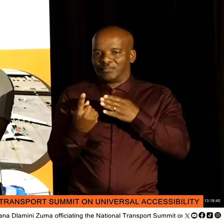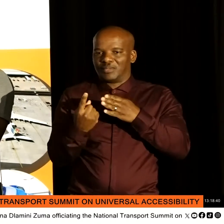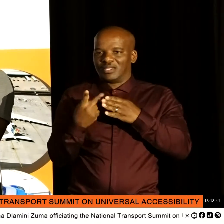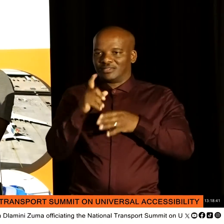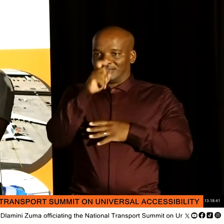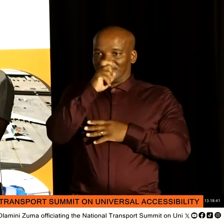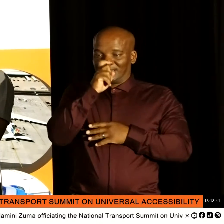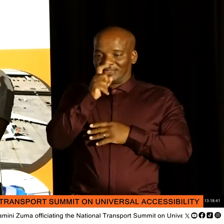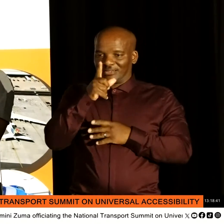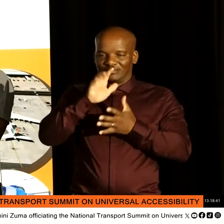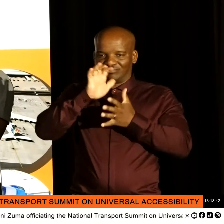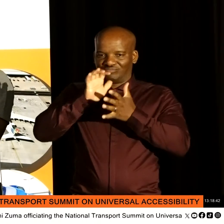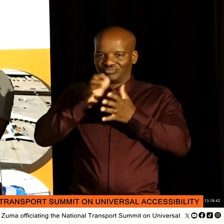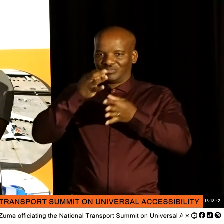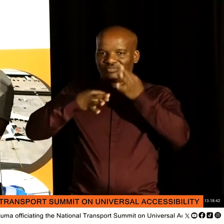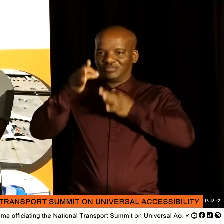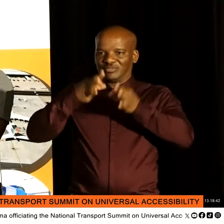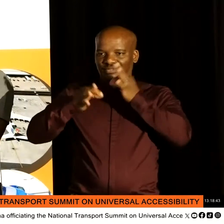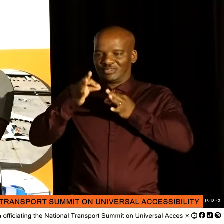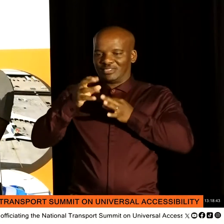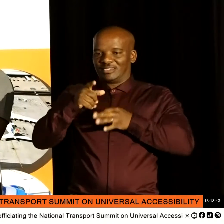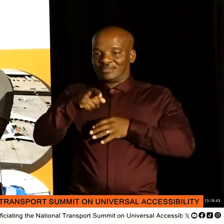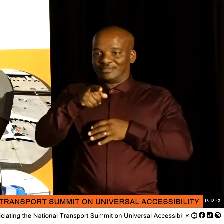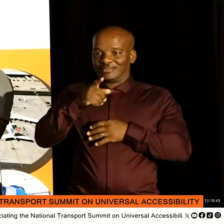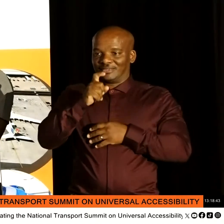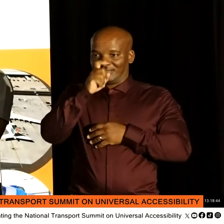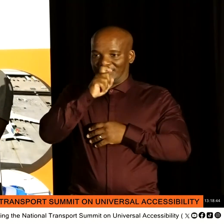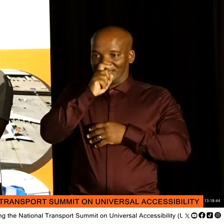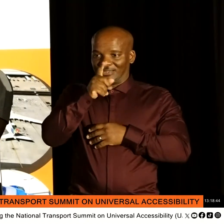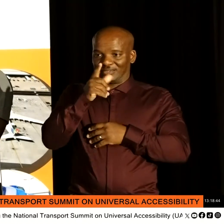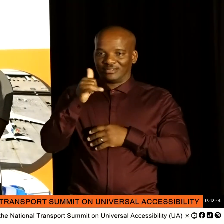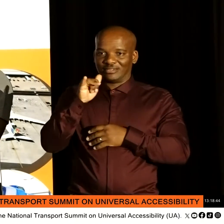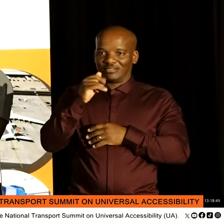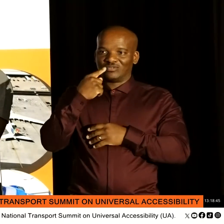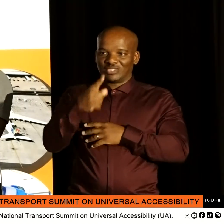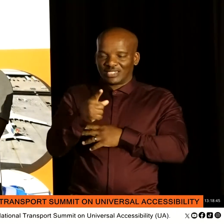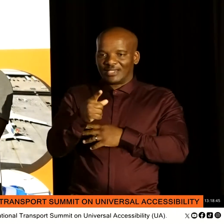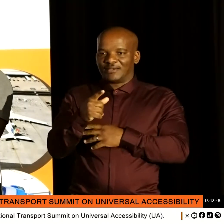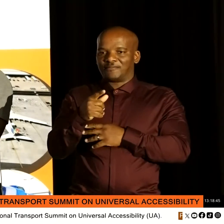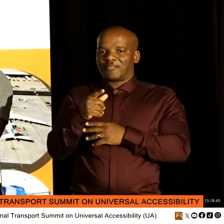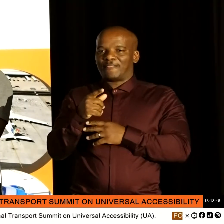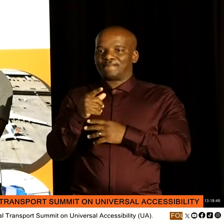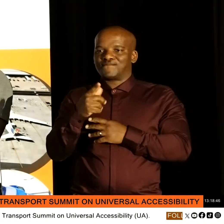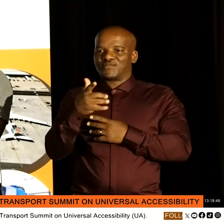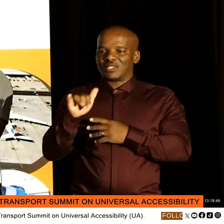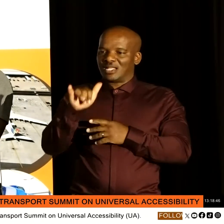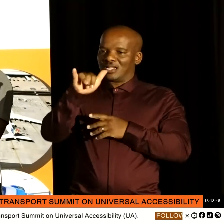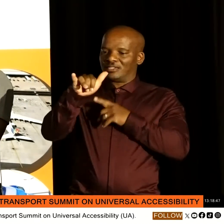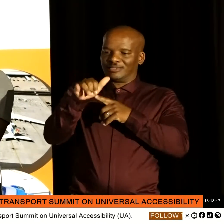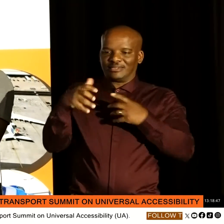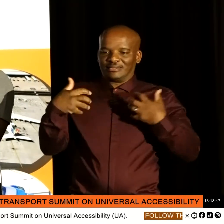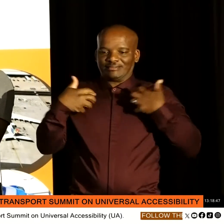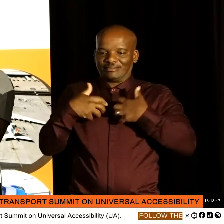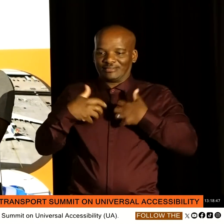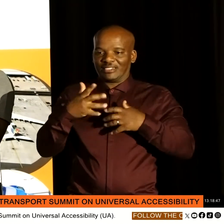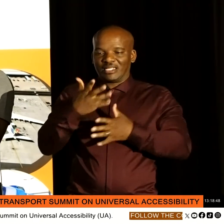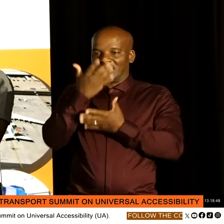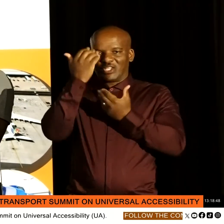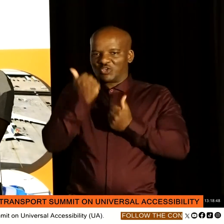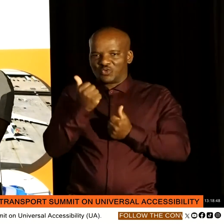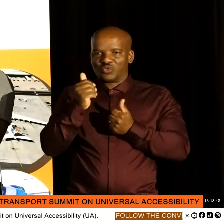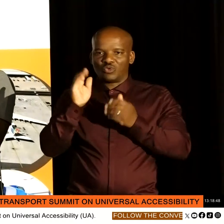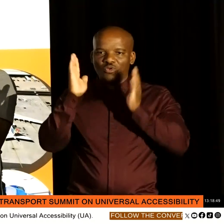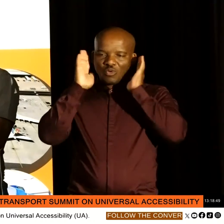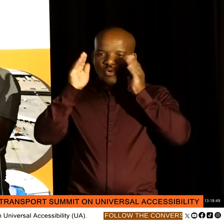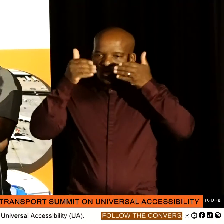sister described his condition, and the airline was afraid, stating they don't know how to handle unassisted